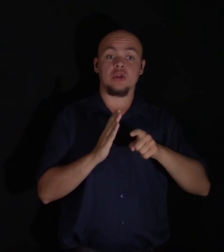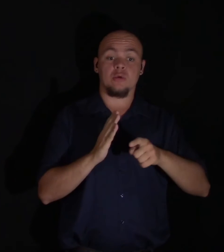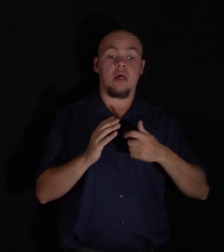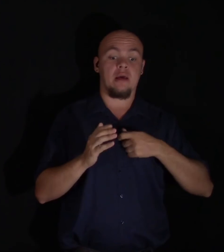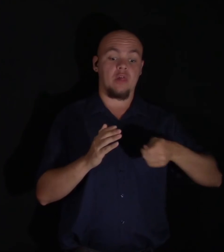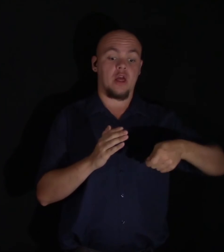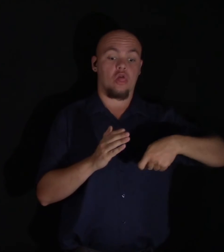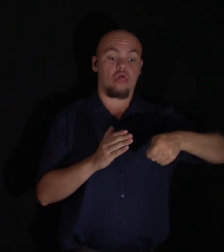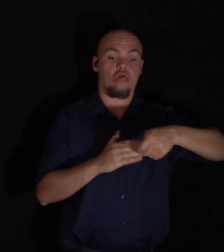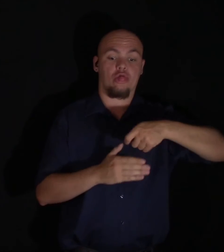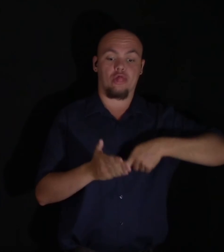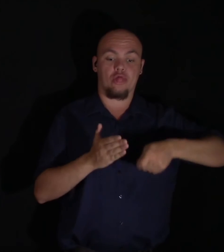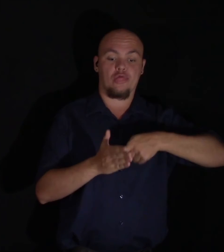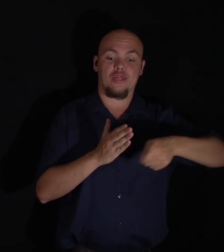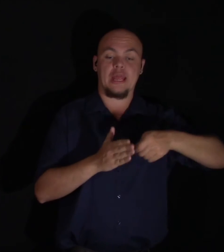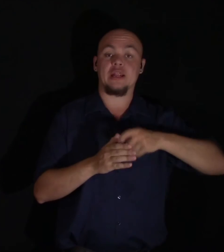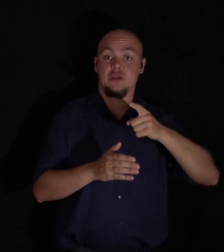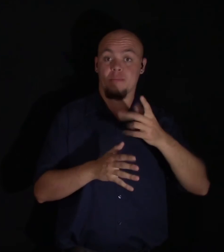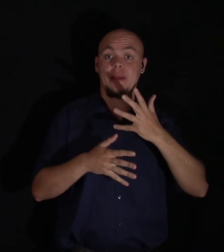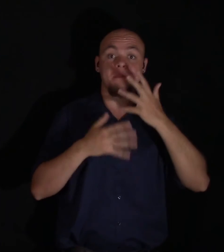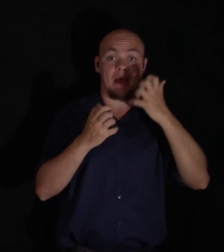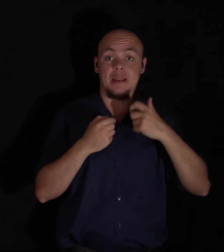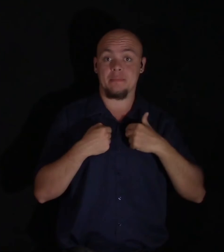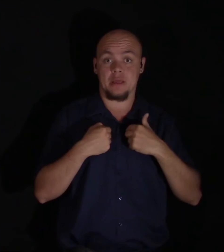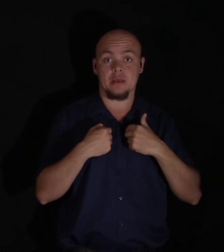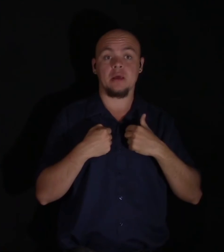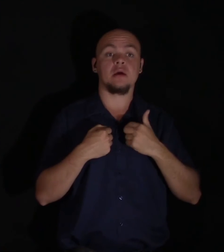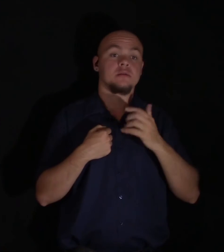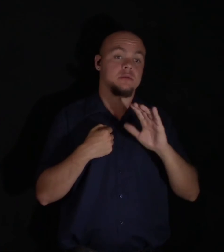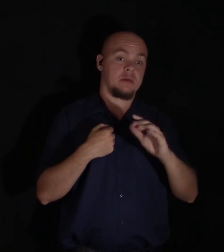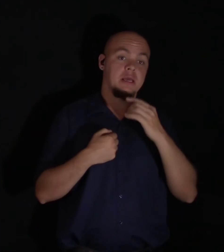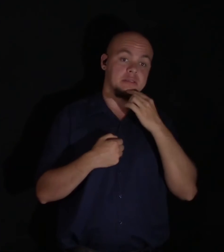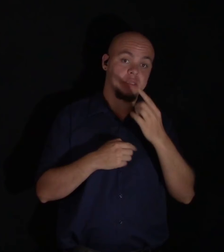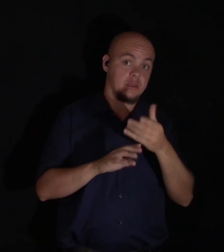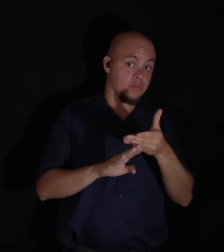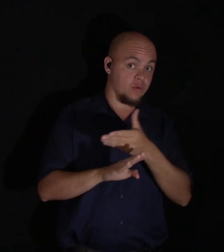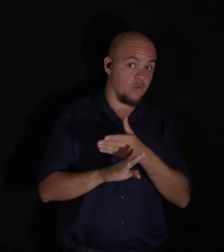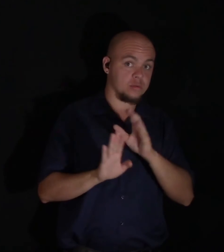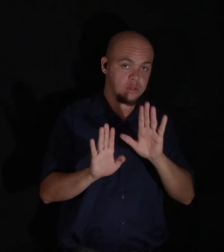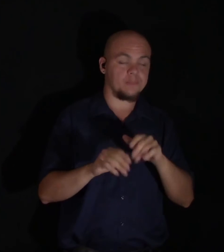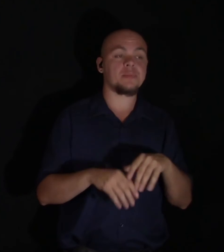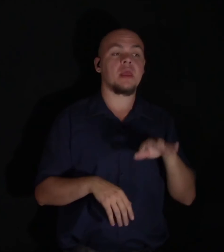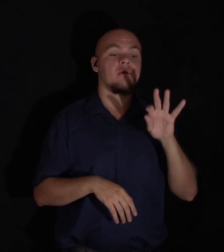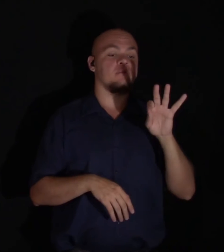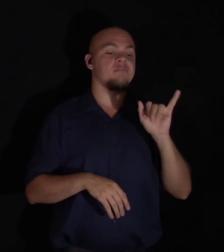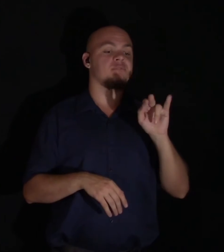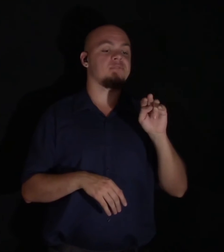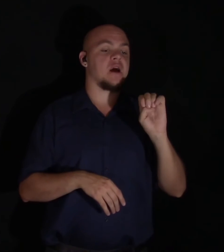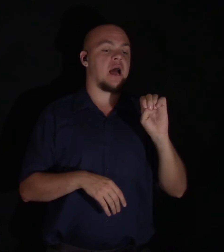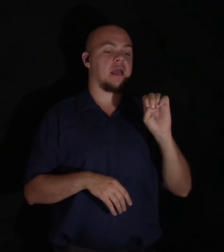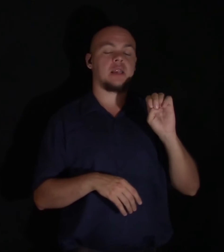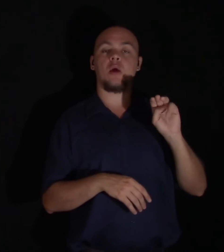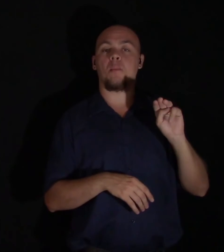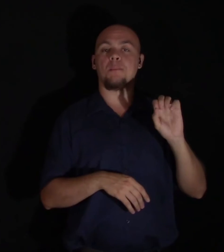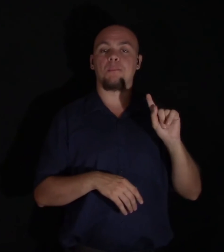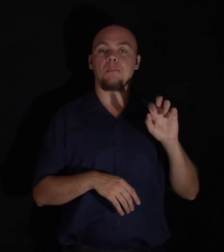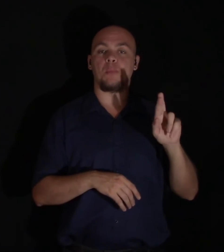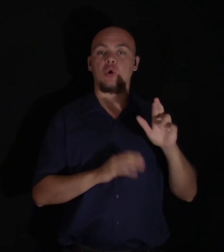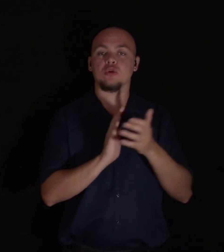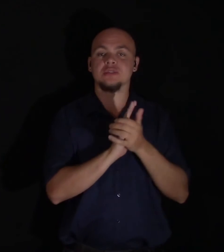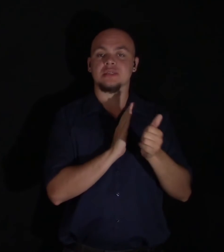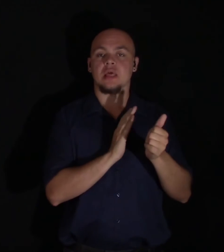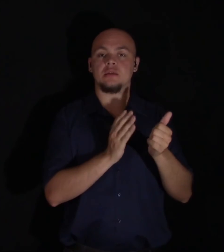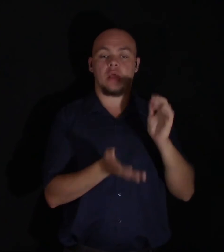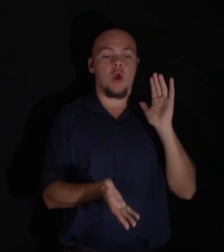all over, and then you're going to be mad at me. Okay? That's why I tell you ahead of time. Fine motor skills go away. The